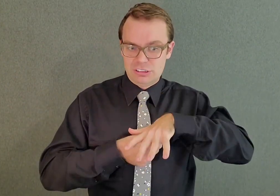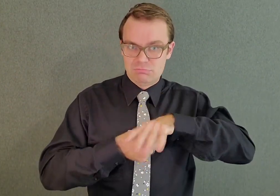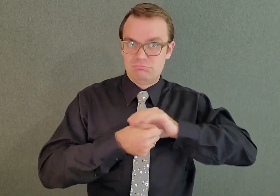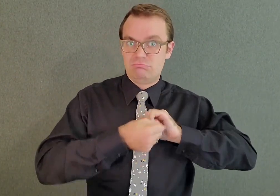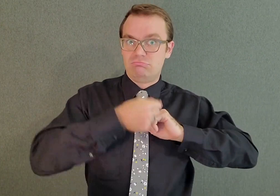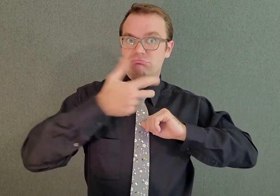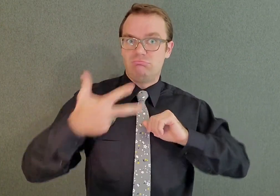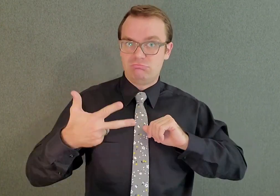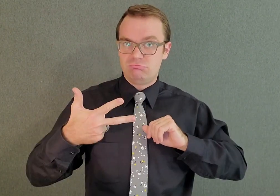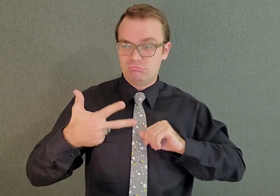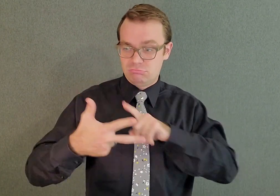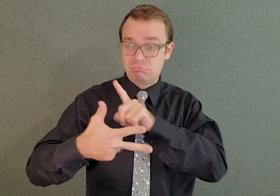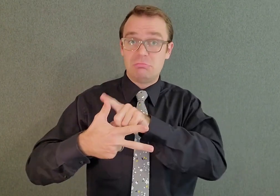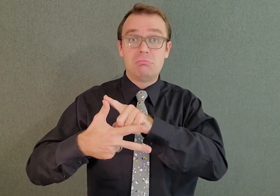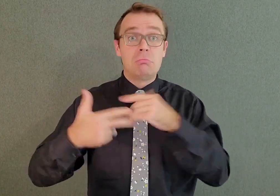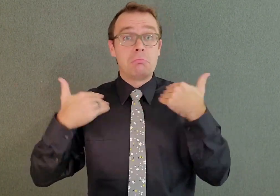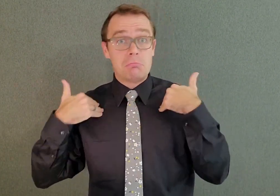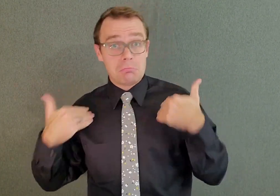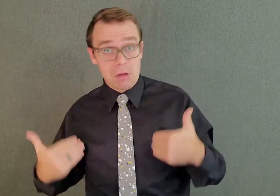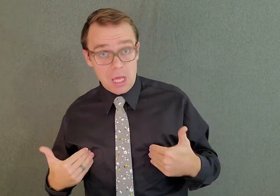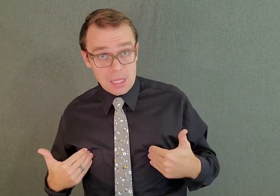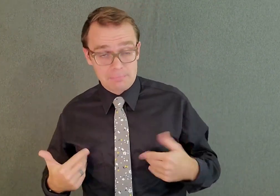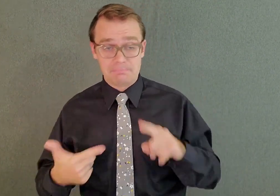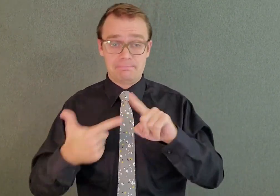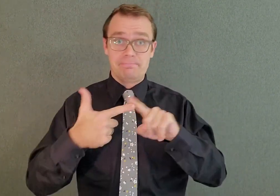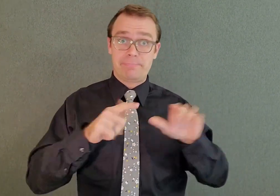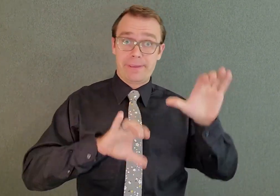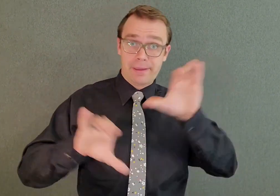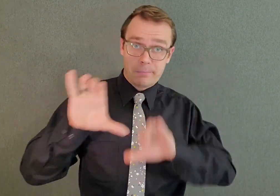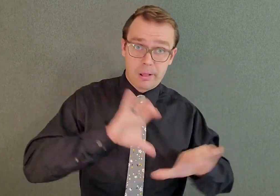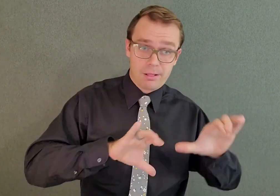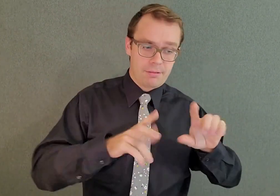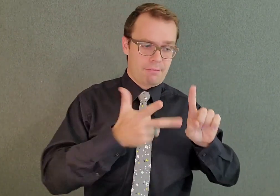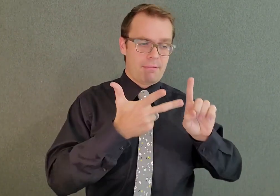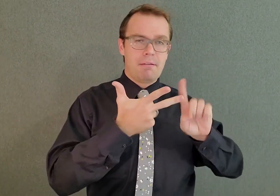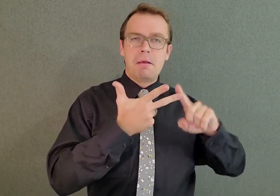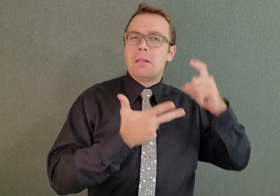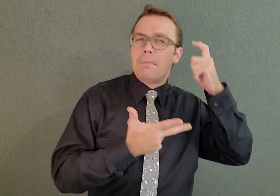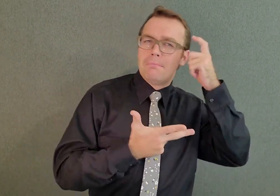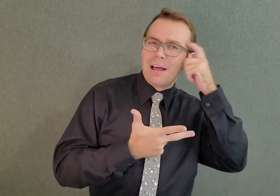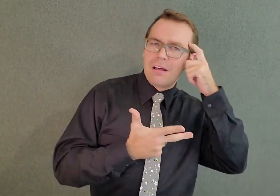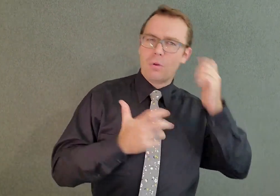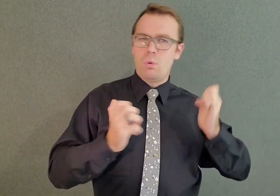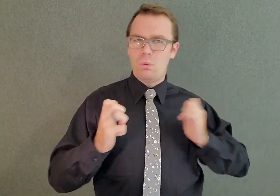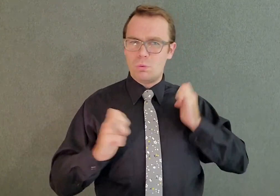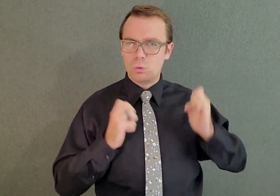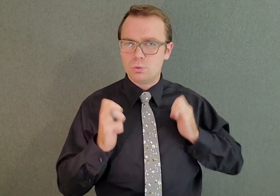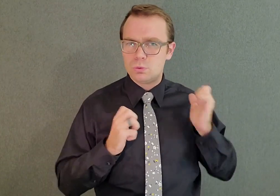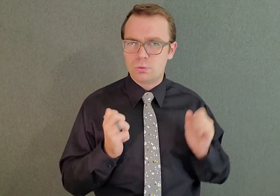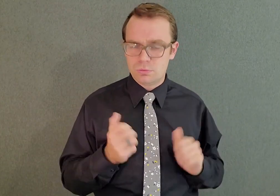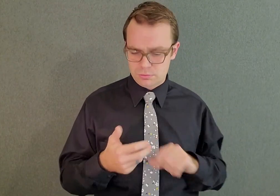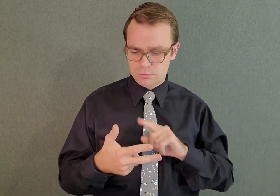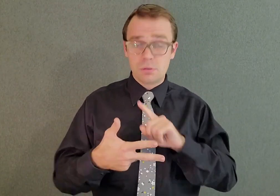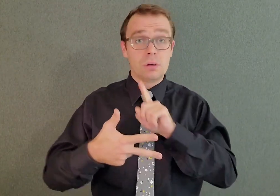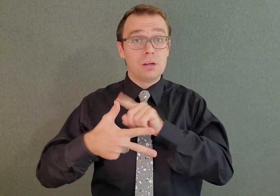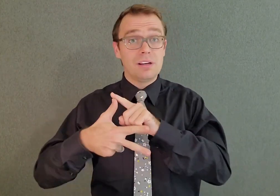three categories: physical stresses, chemical stresses, and mental emotional stresses.